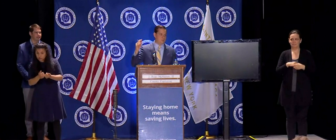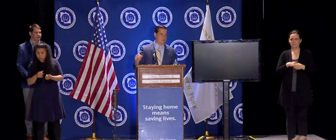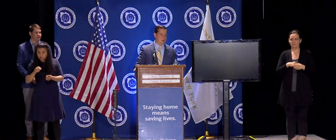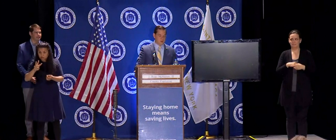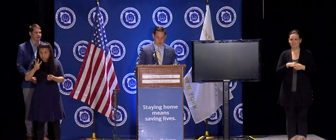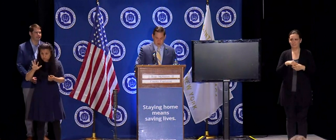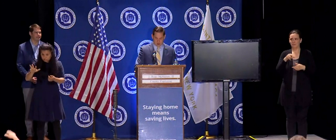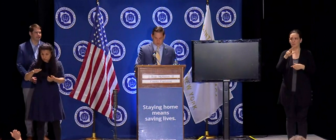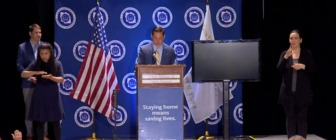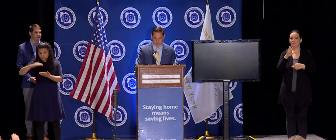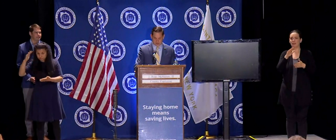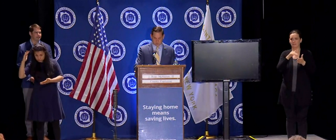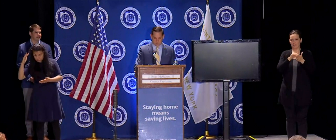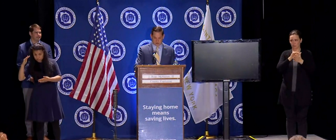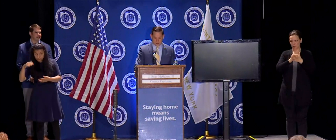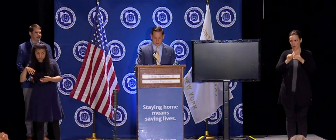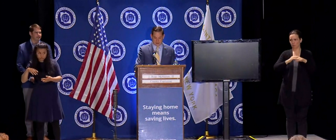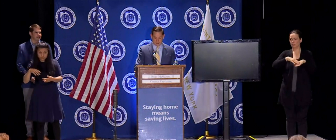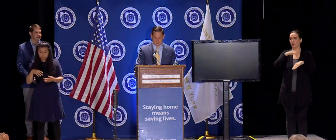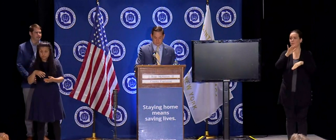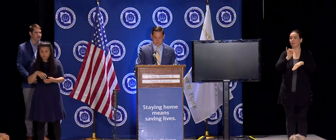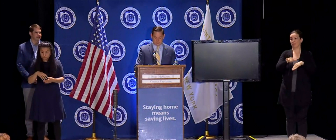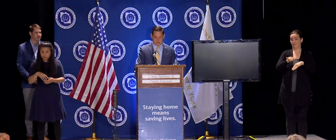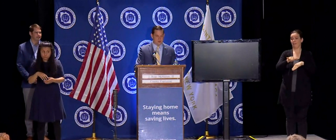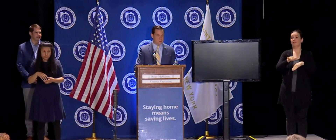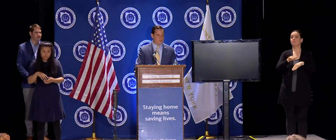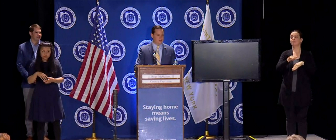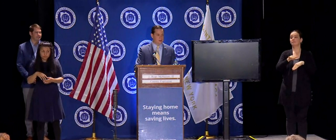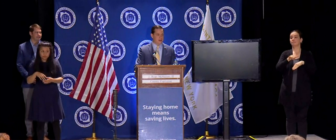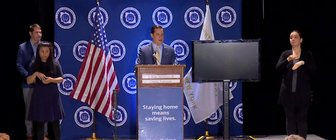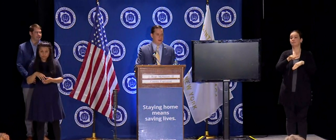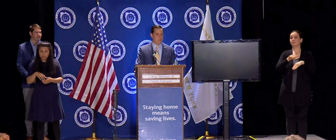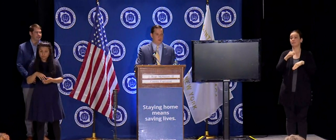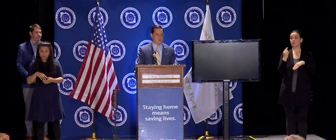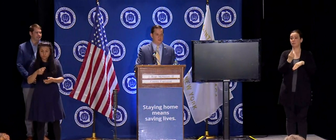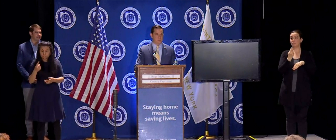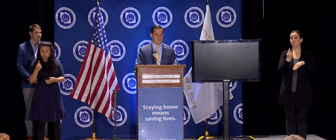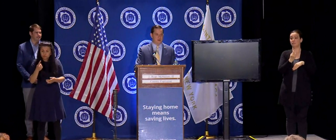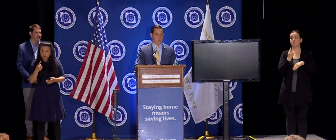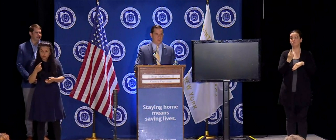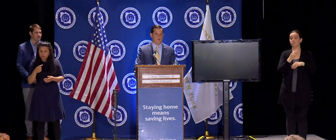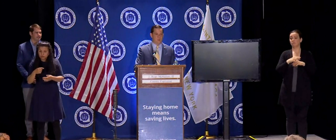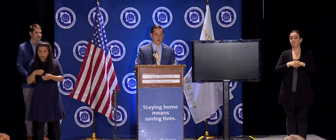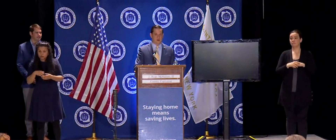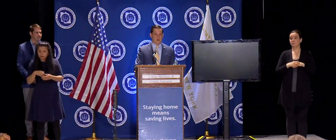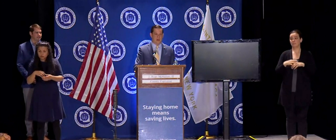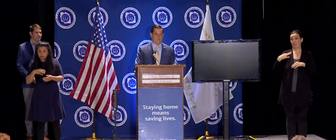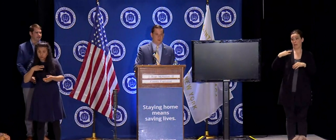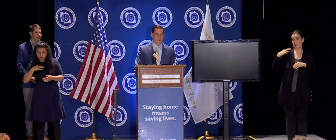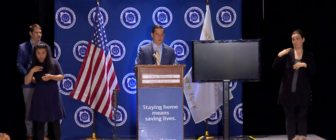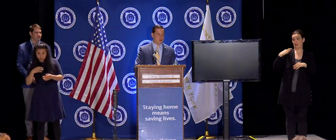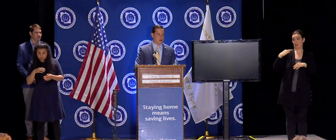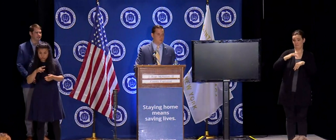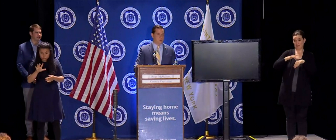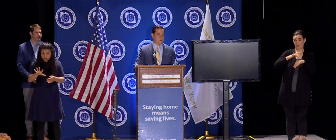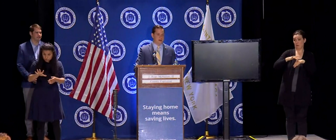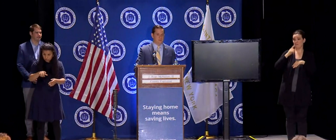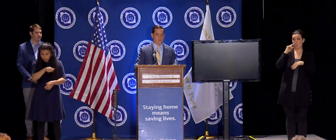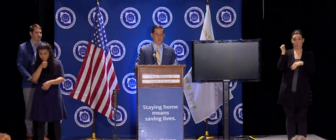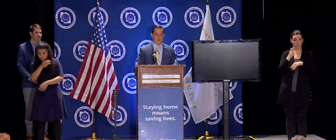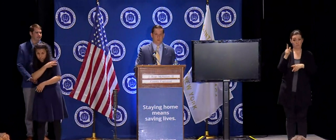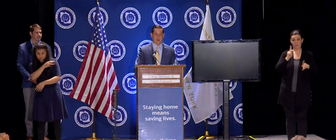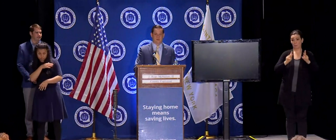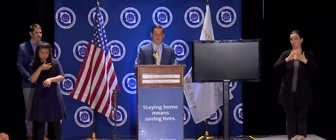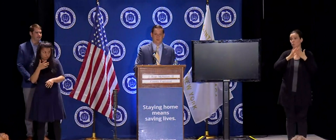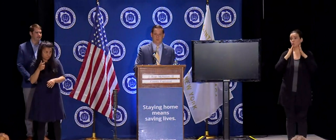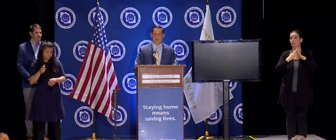up. So that's what the IDA application has been available to everybody to look at for a long period of time.